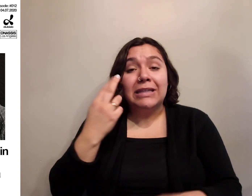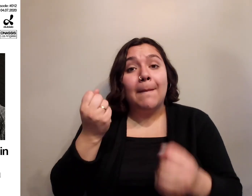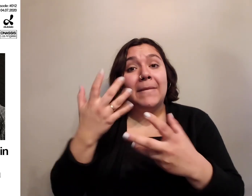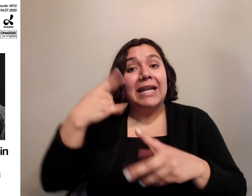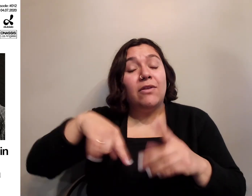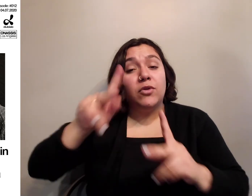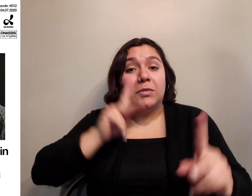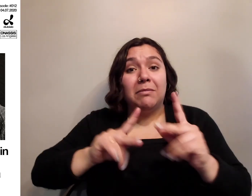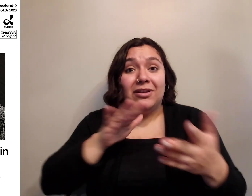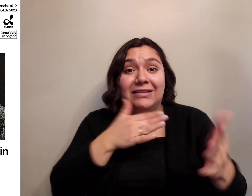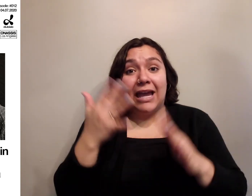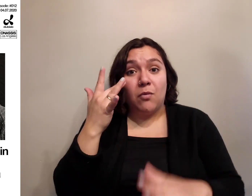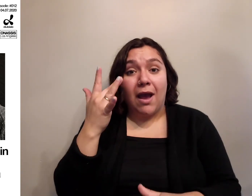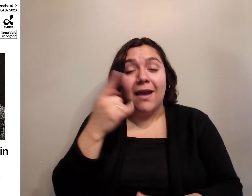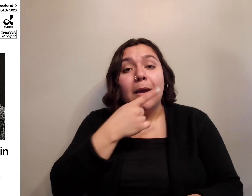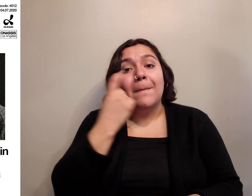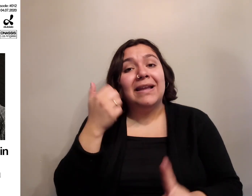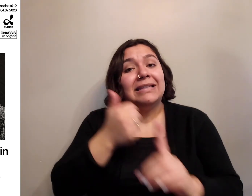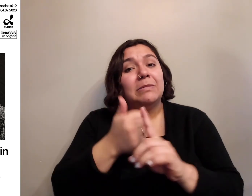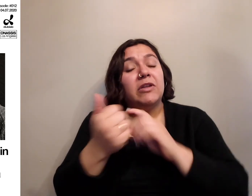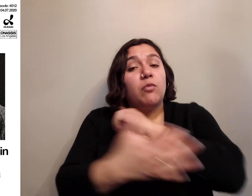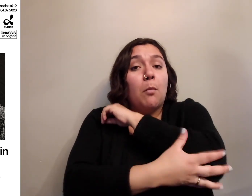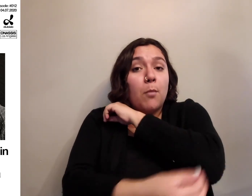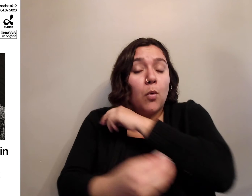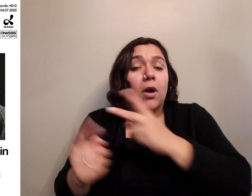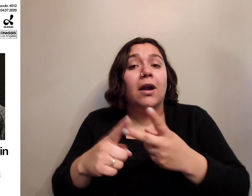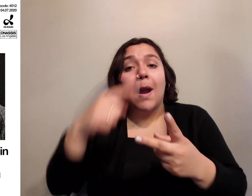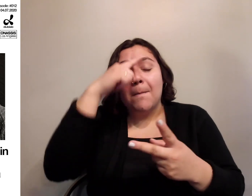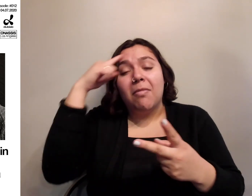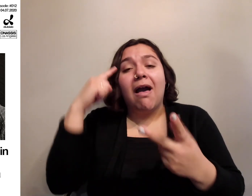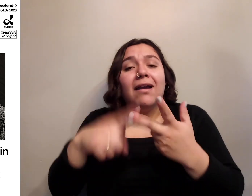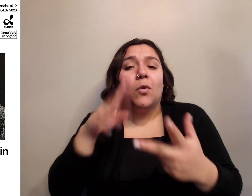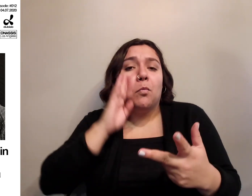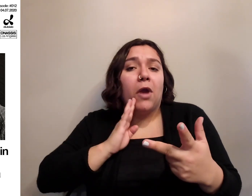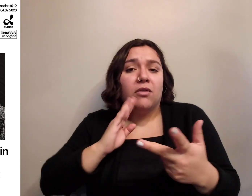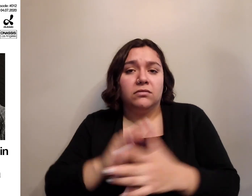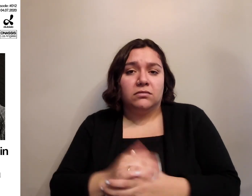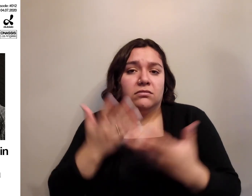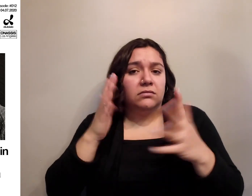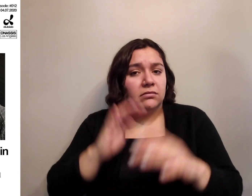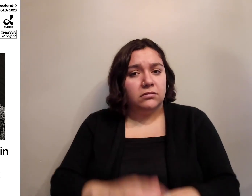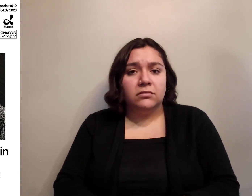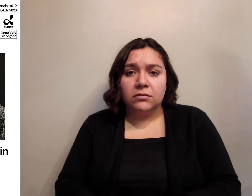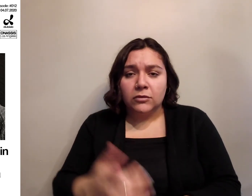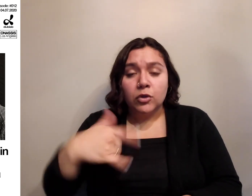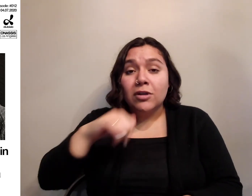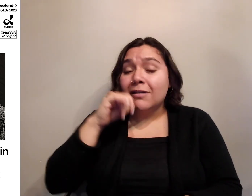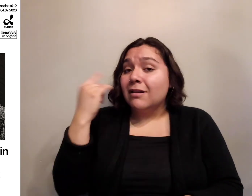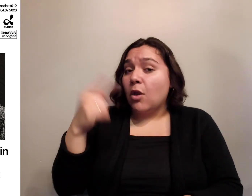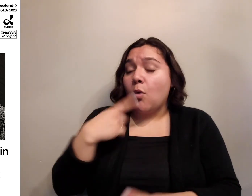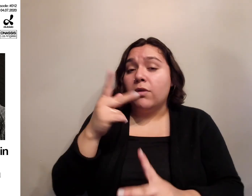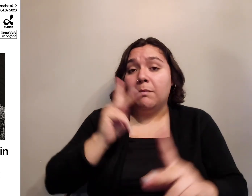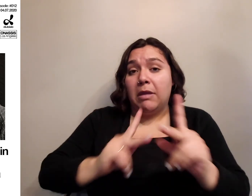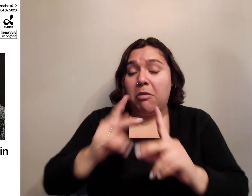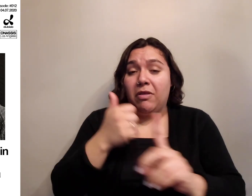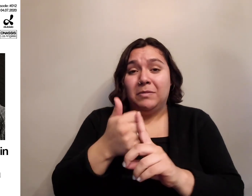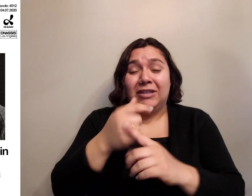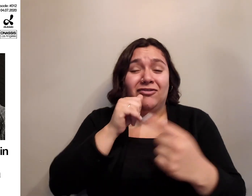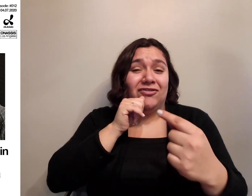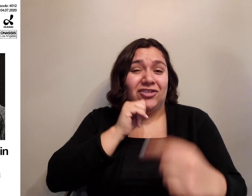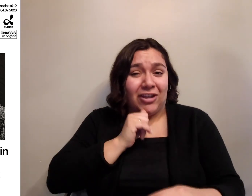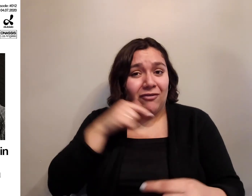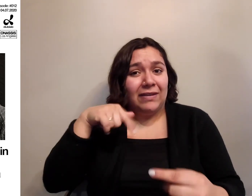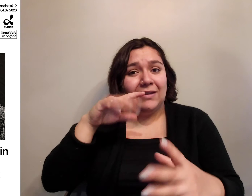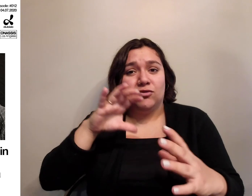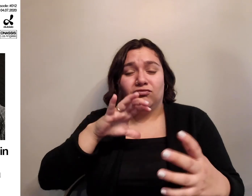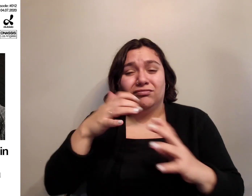of them died is because they were poor, black, and brown. Those are not the only people who are suffering through this